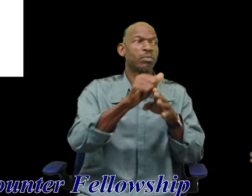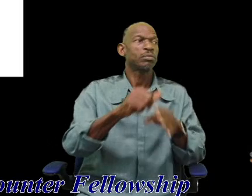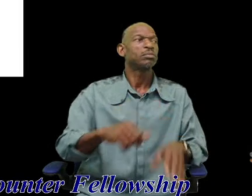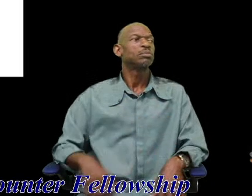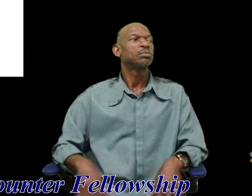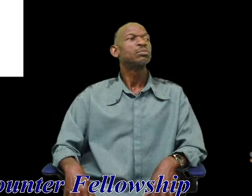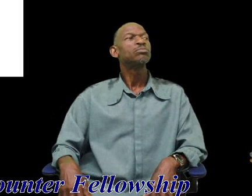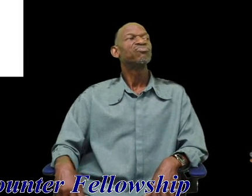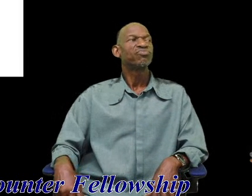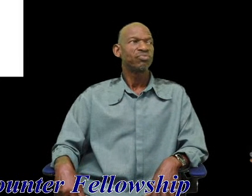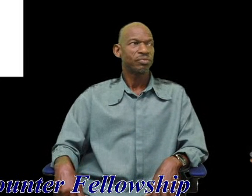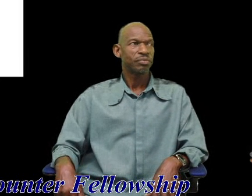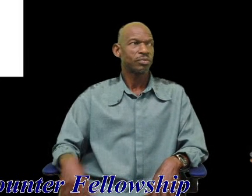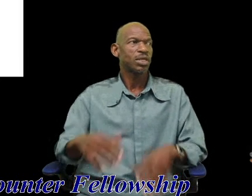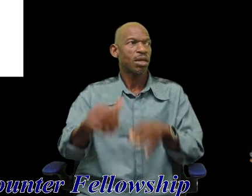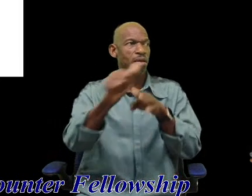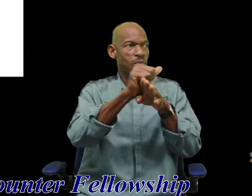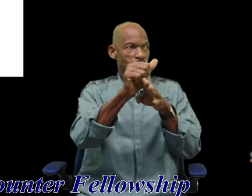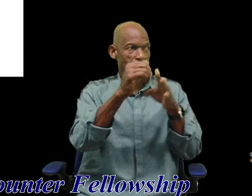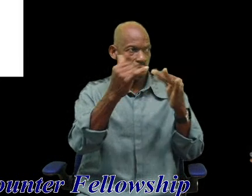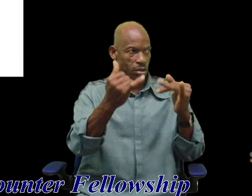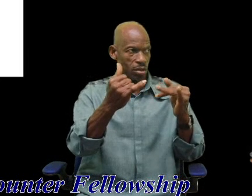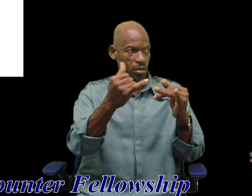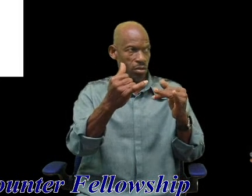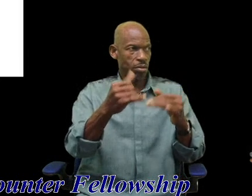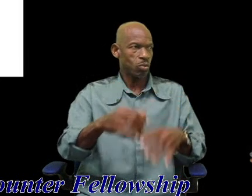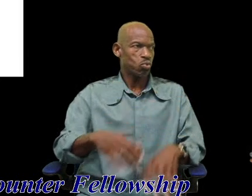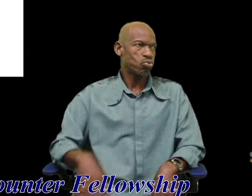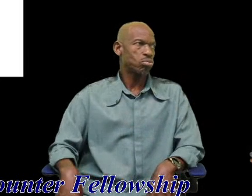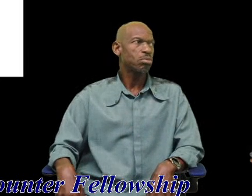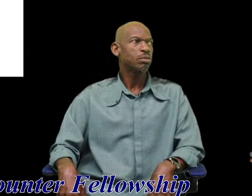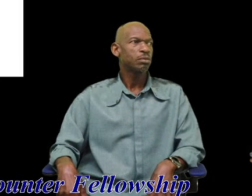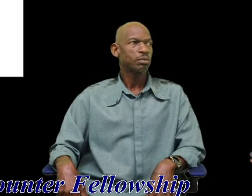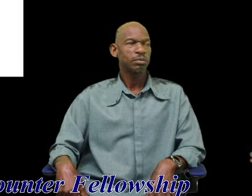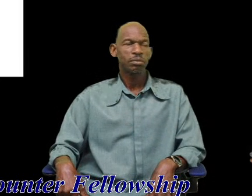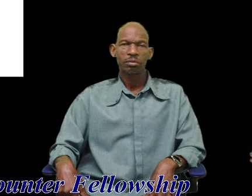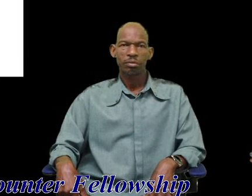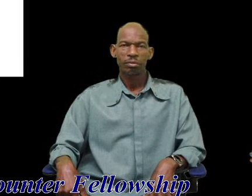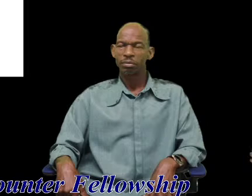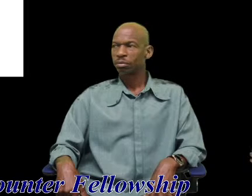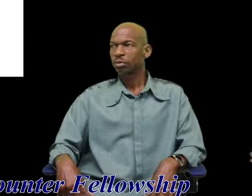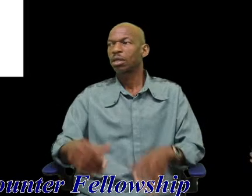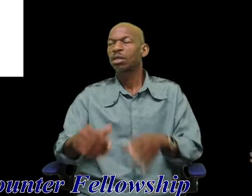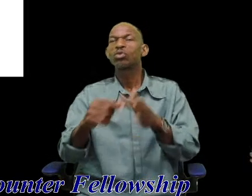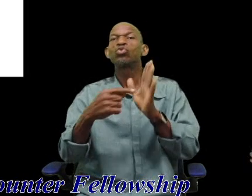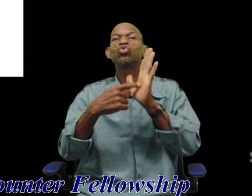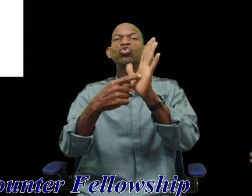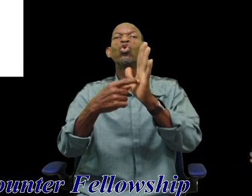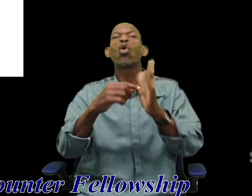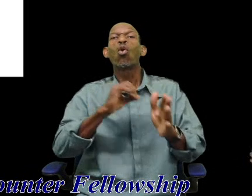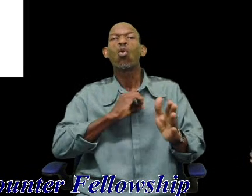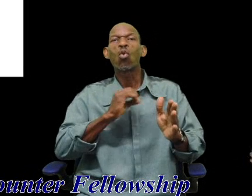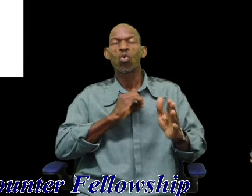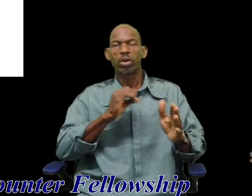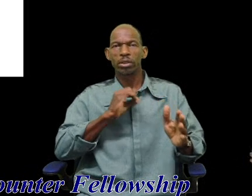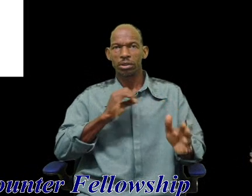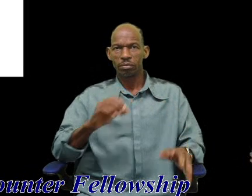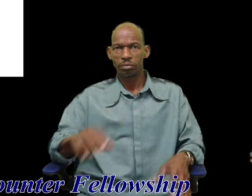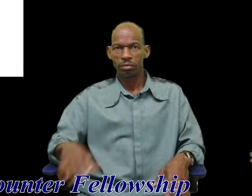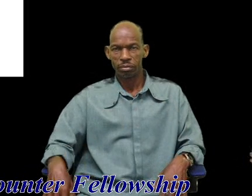ownership. And I'm using back the vocabulary word that we had a little while ago. Show ownership. And how do you show